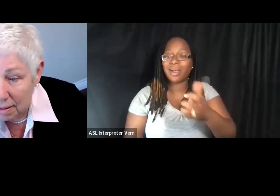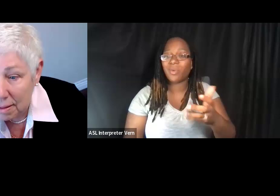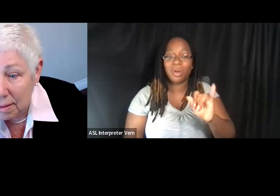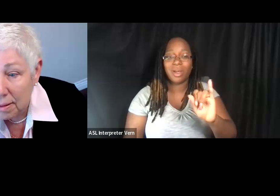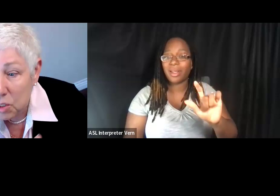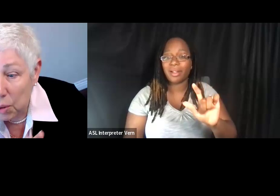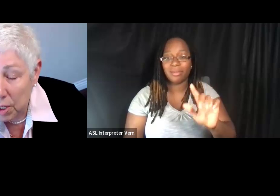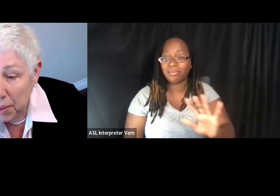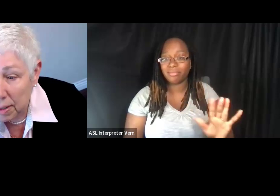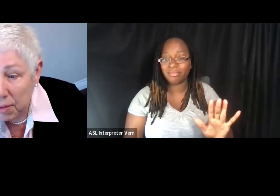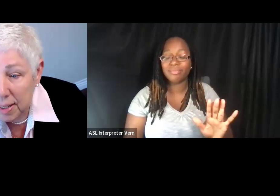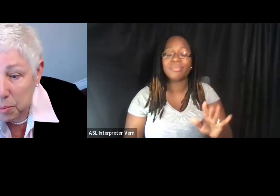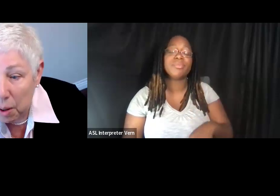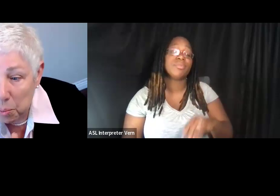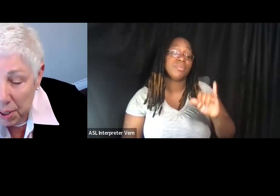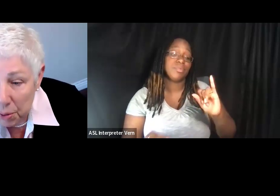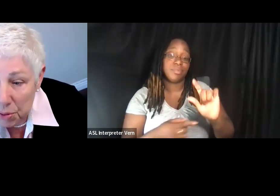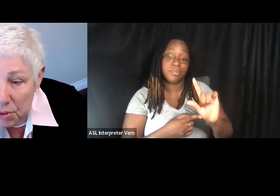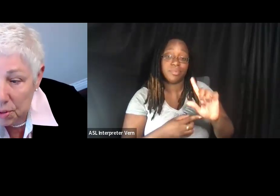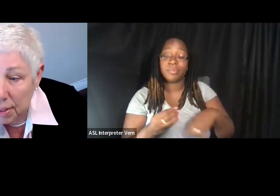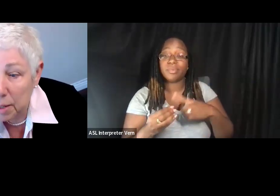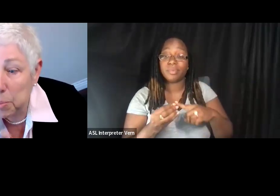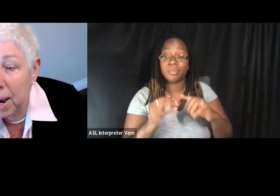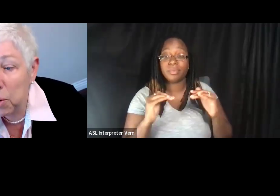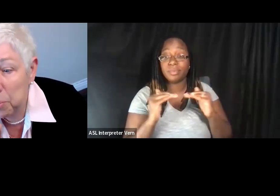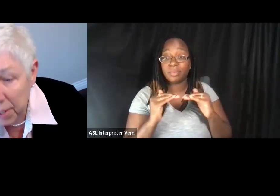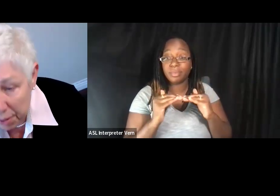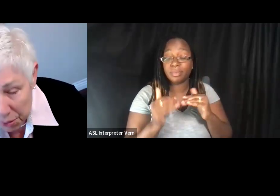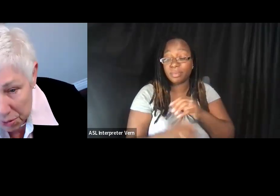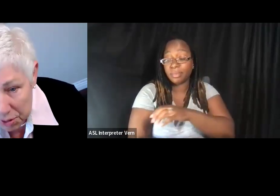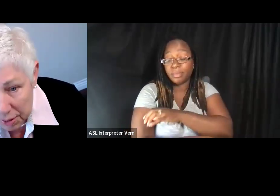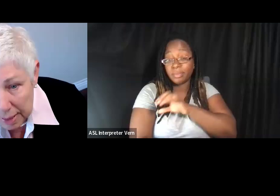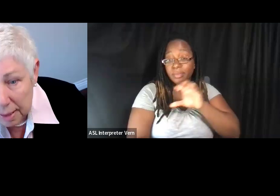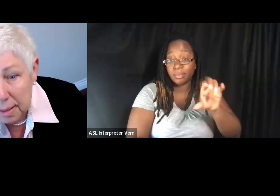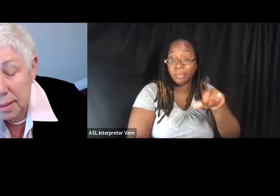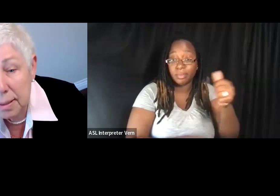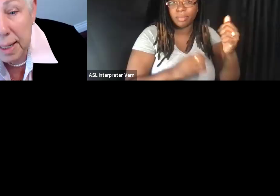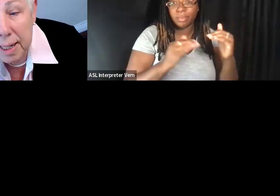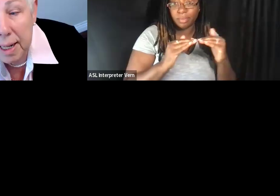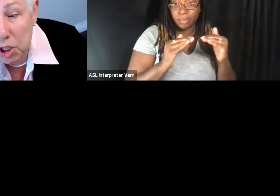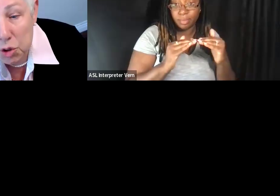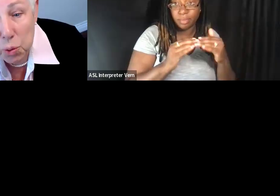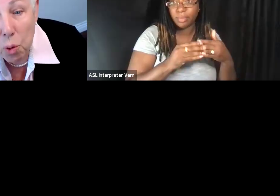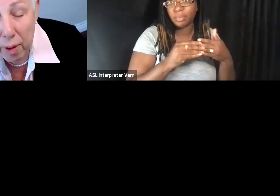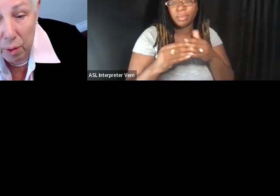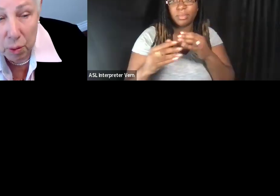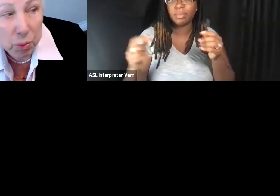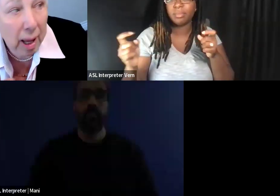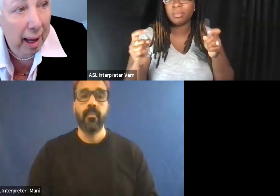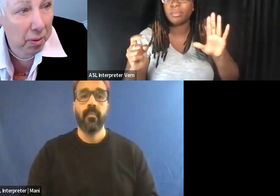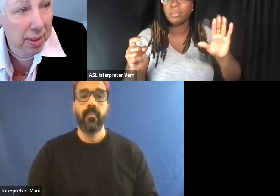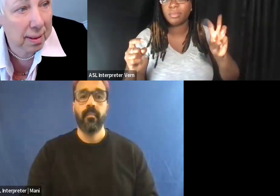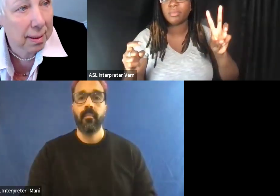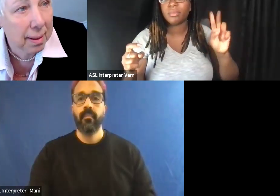is. So independent living is about peers, empowering peers to lead and control their